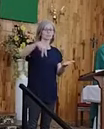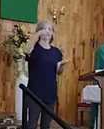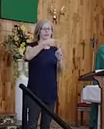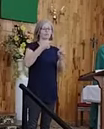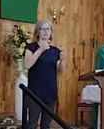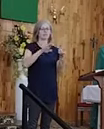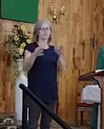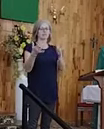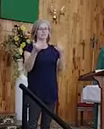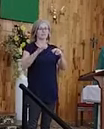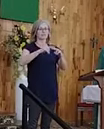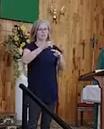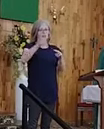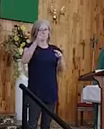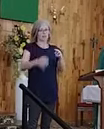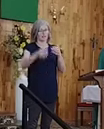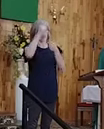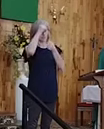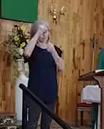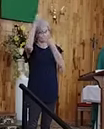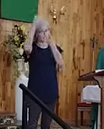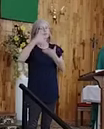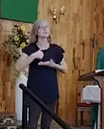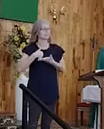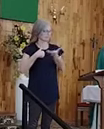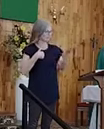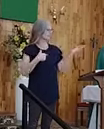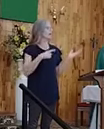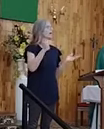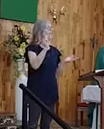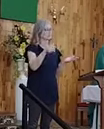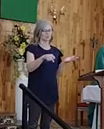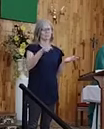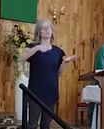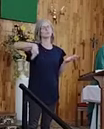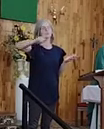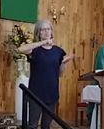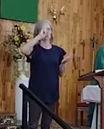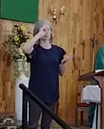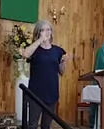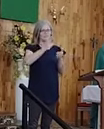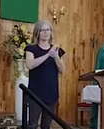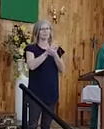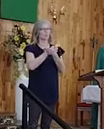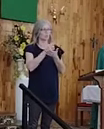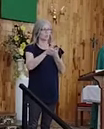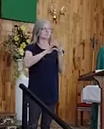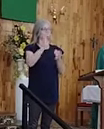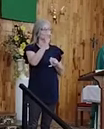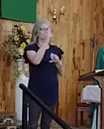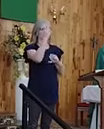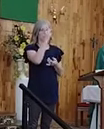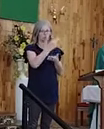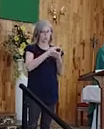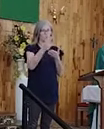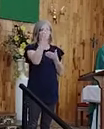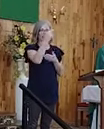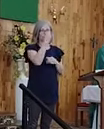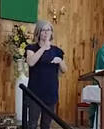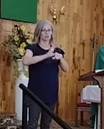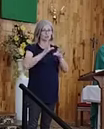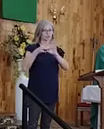from the dead, and is seated at the right hand of the Father? Do you believe in the Holy Spirit, the Holy Catholic Church,